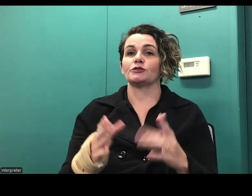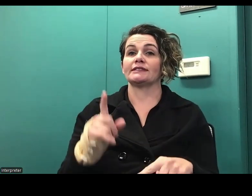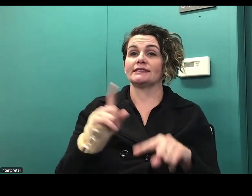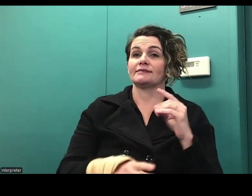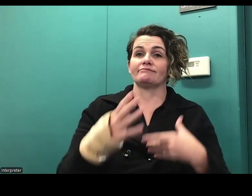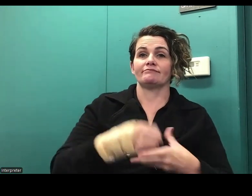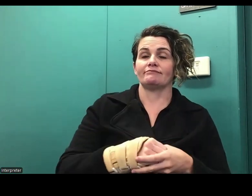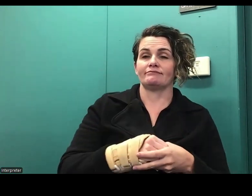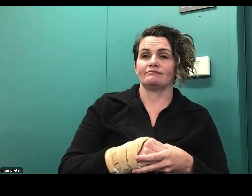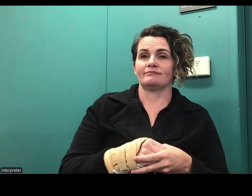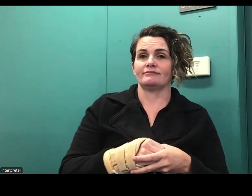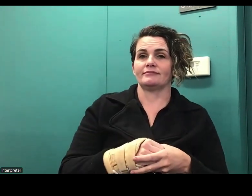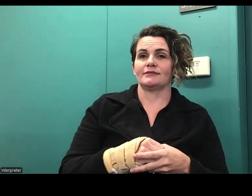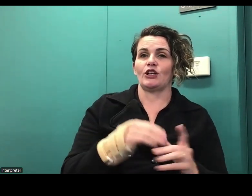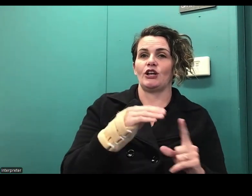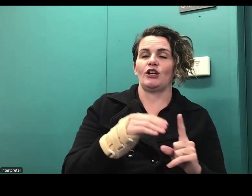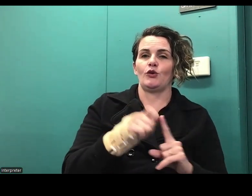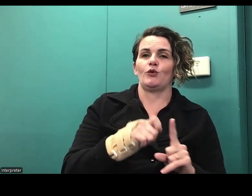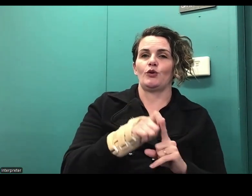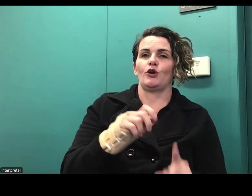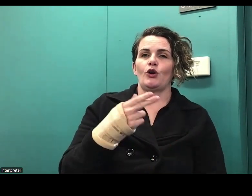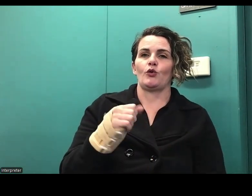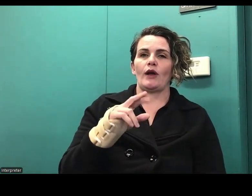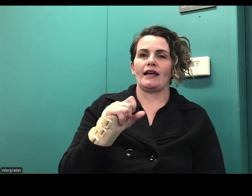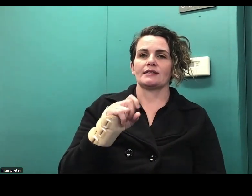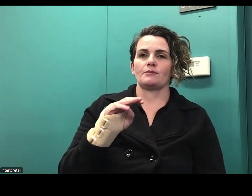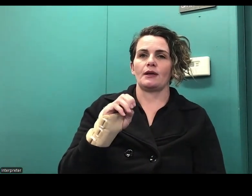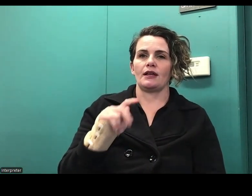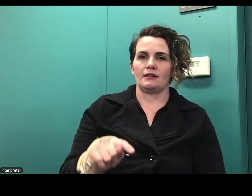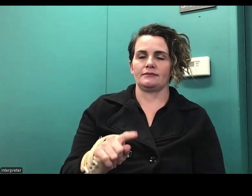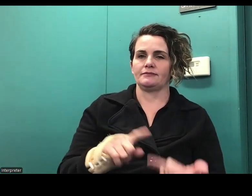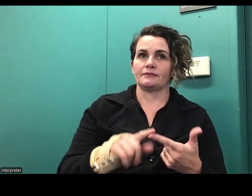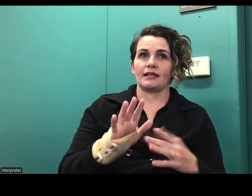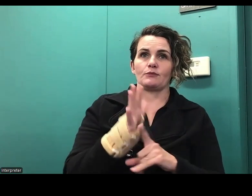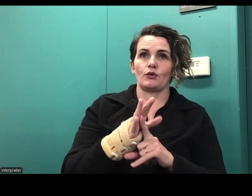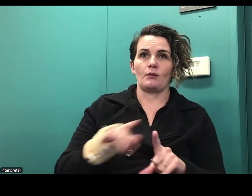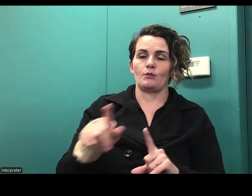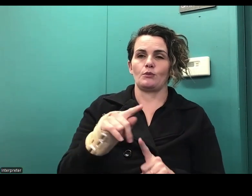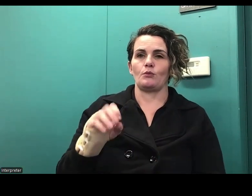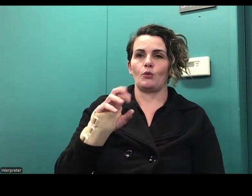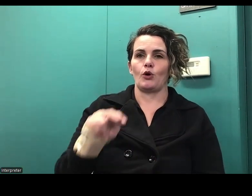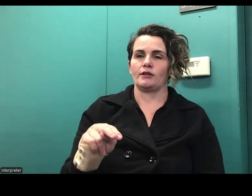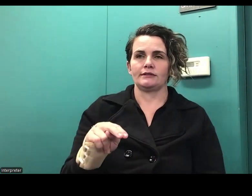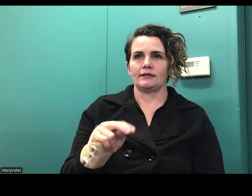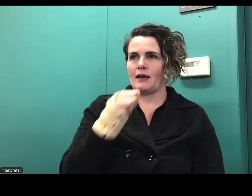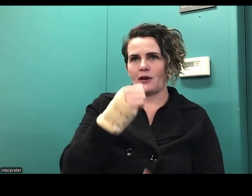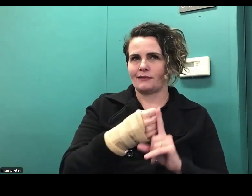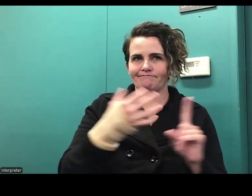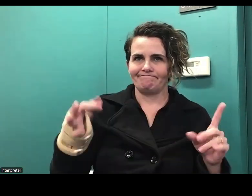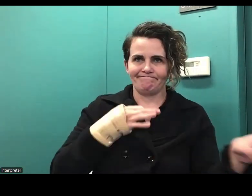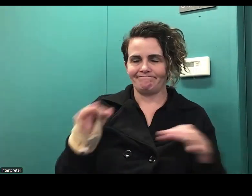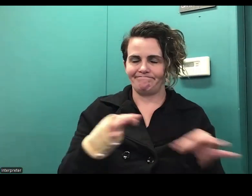participate in sexual, physical, or emotional harassment. You can't expose students to pornography. I'm not going to get into what that